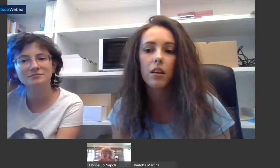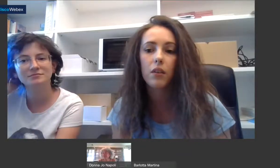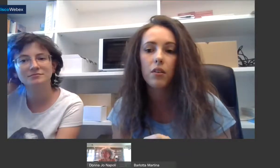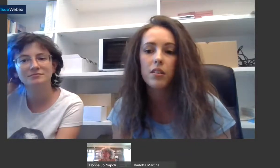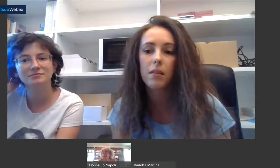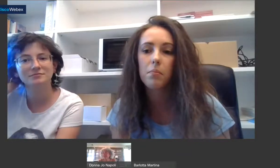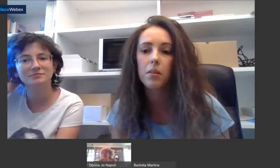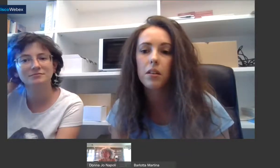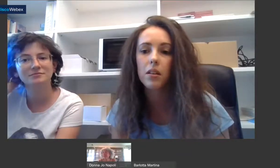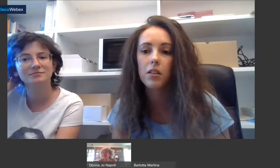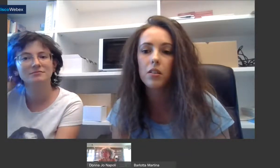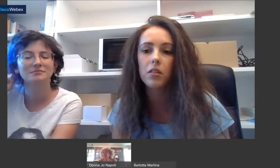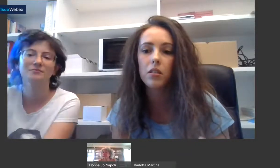For example, in your